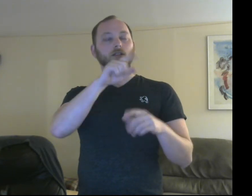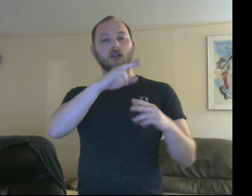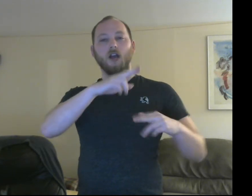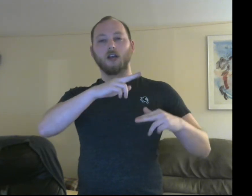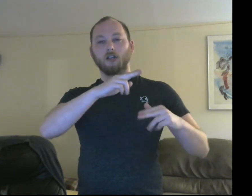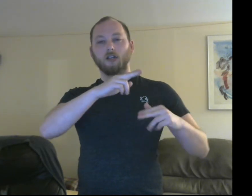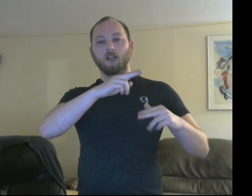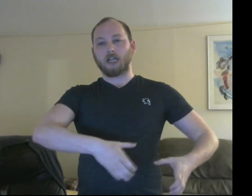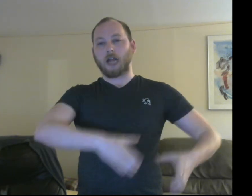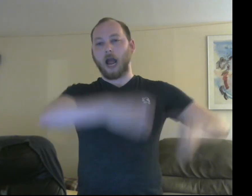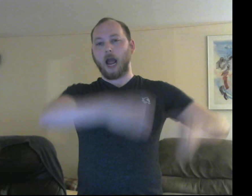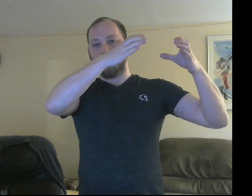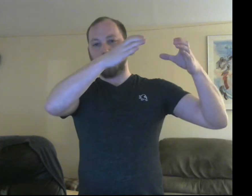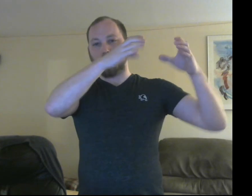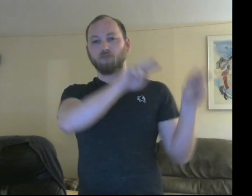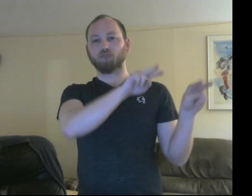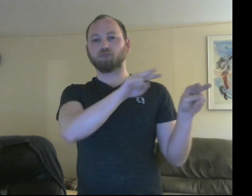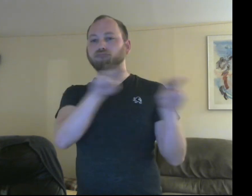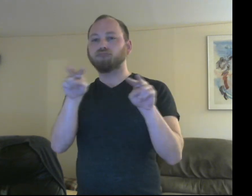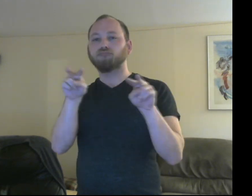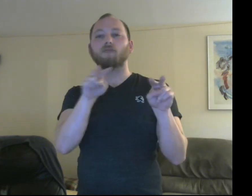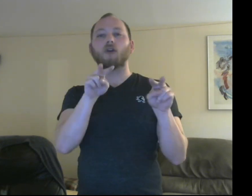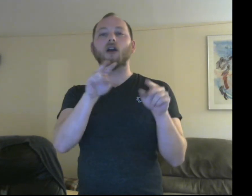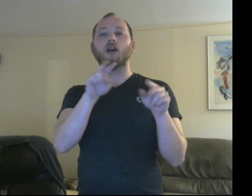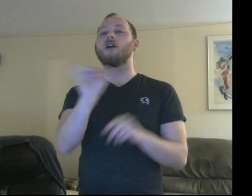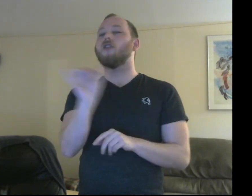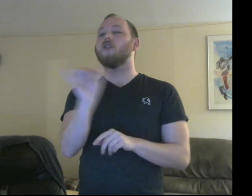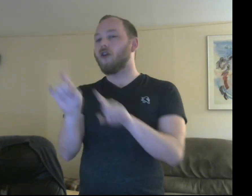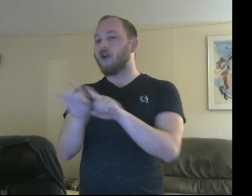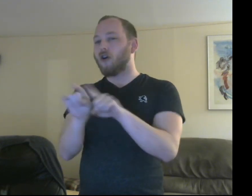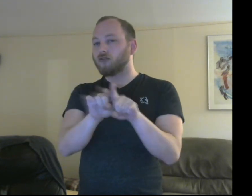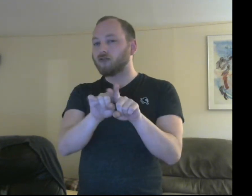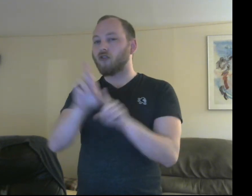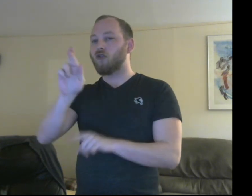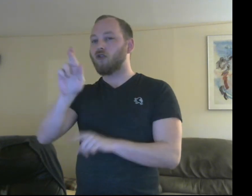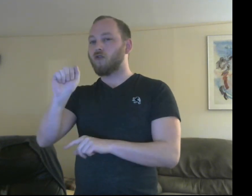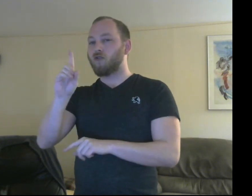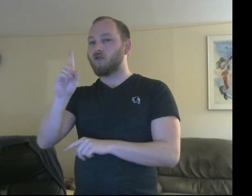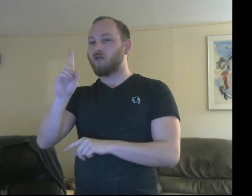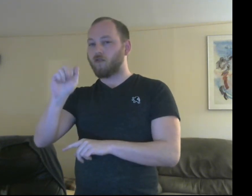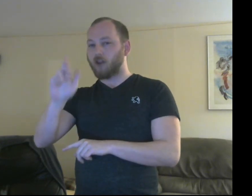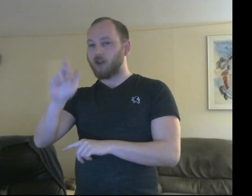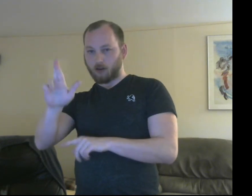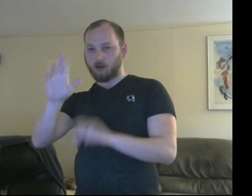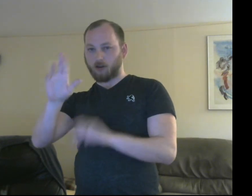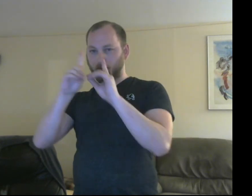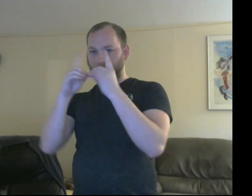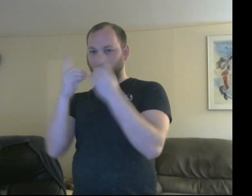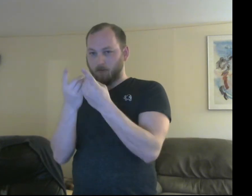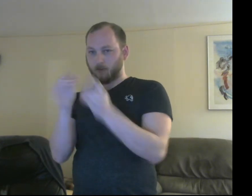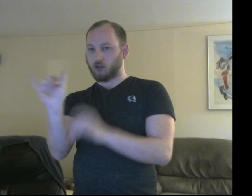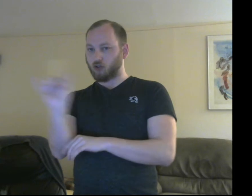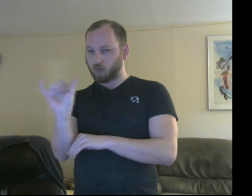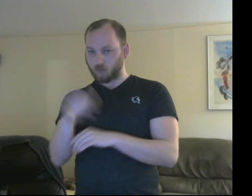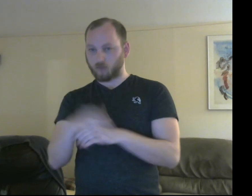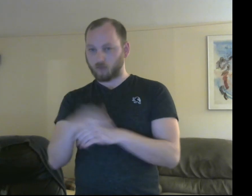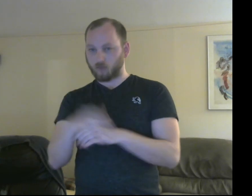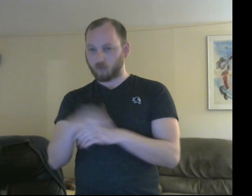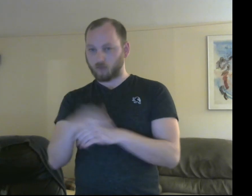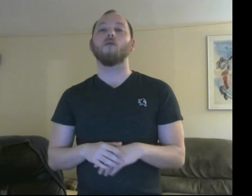well as in the radar facility, which we call TRACON. Without further ado, let's get rolling here. We're going to start with shoes. How do we polish